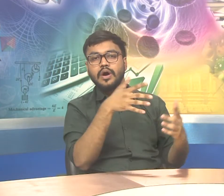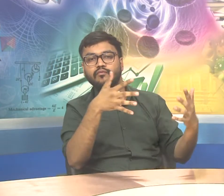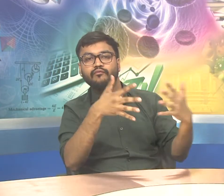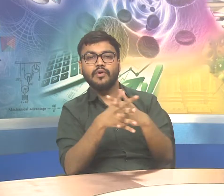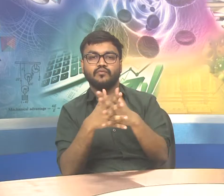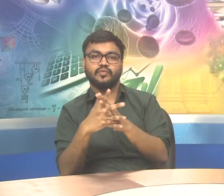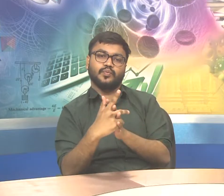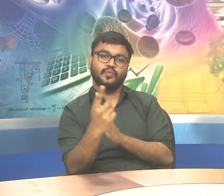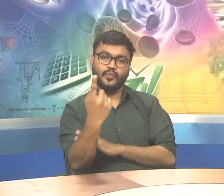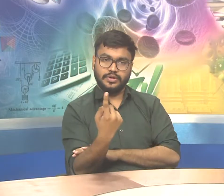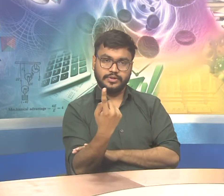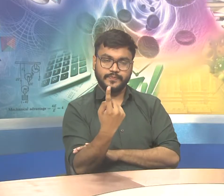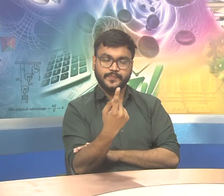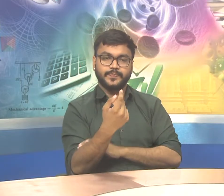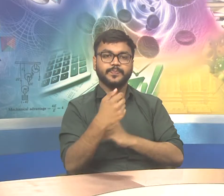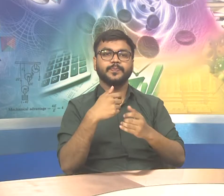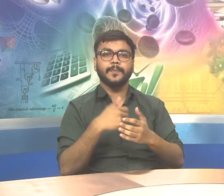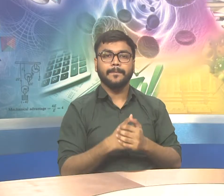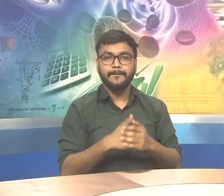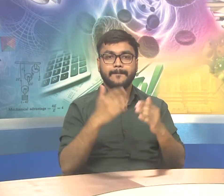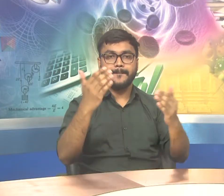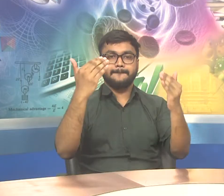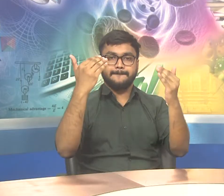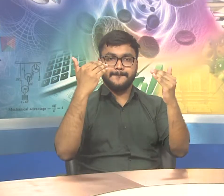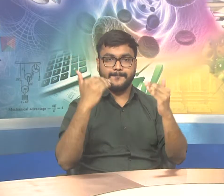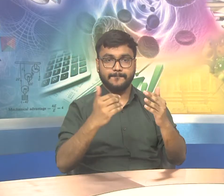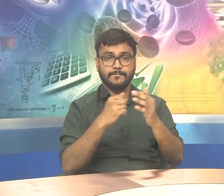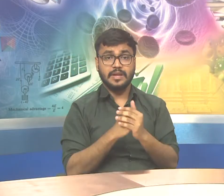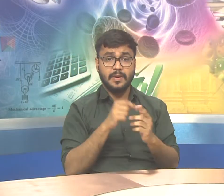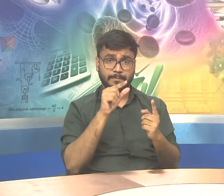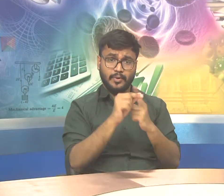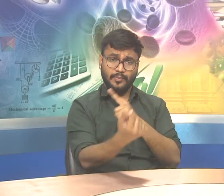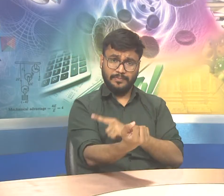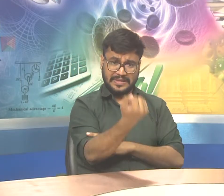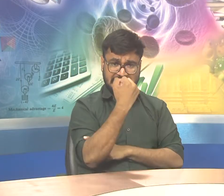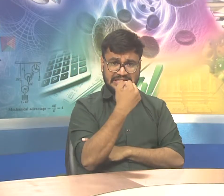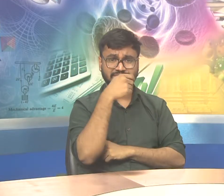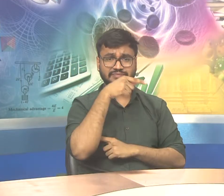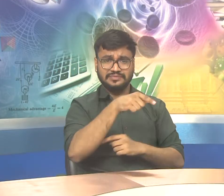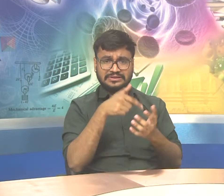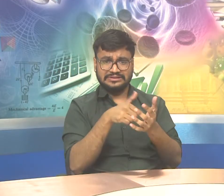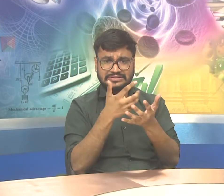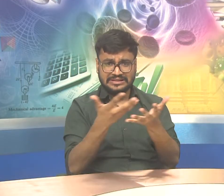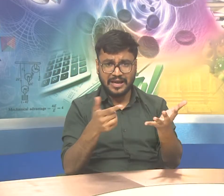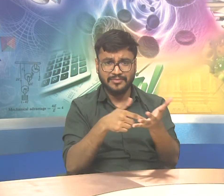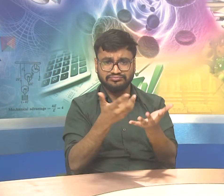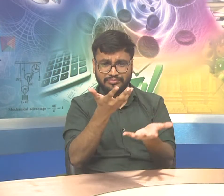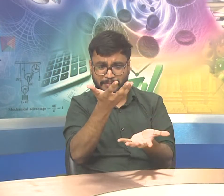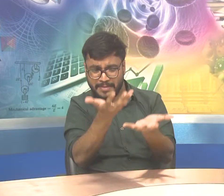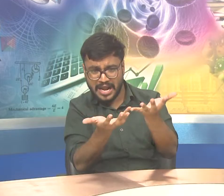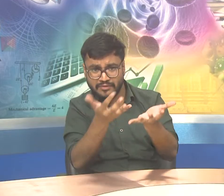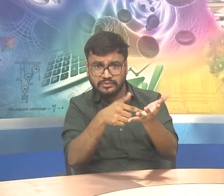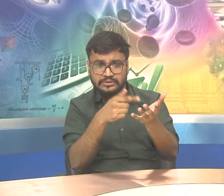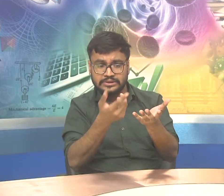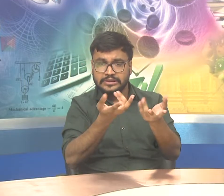One watt is the power used when 1 joule of work is done in 1 second.